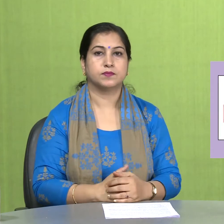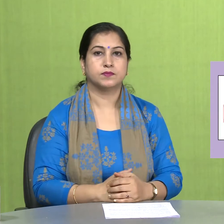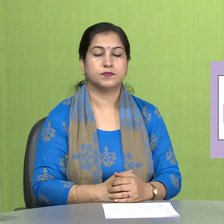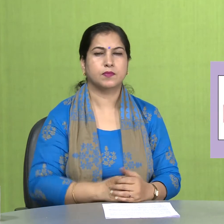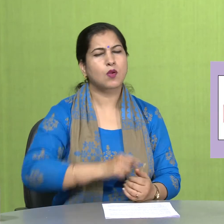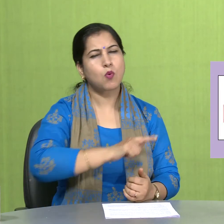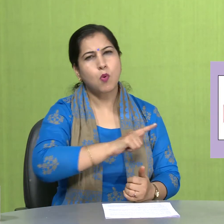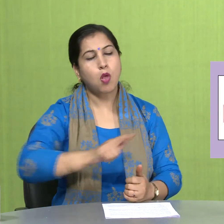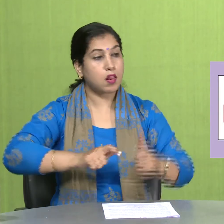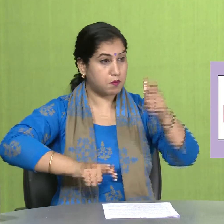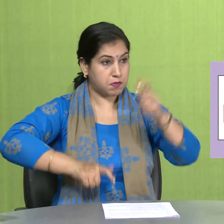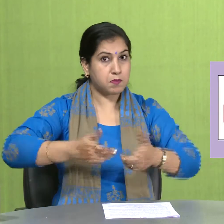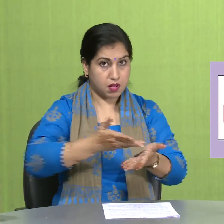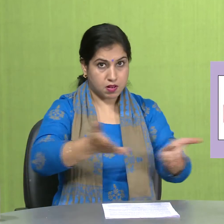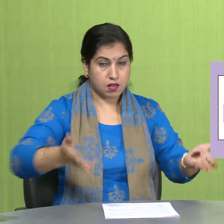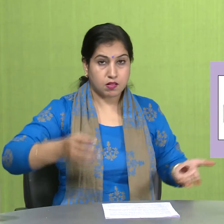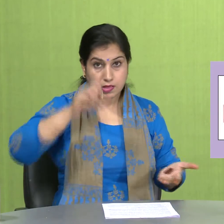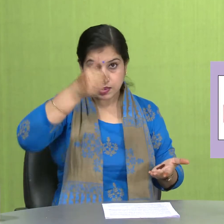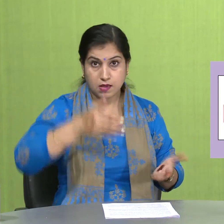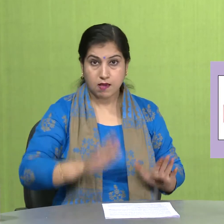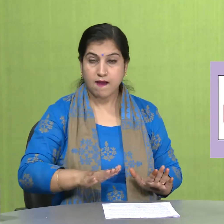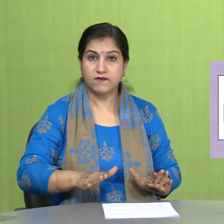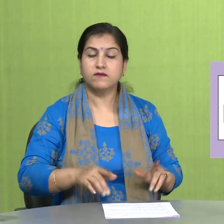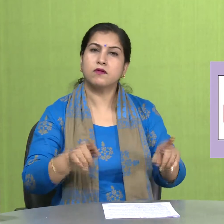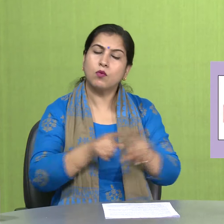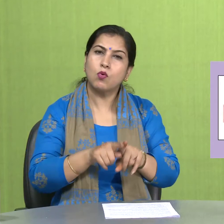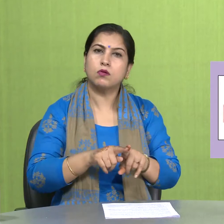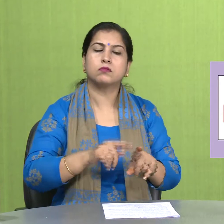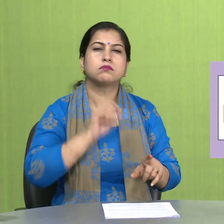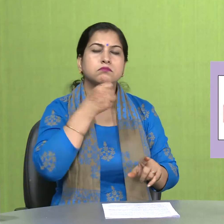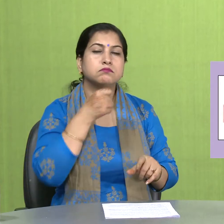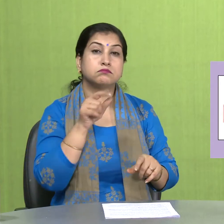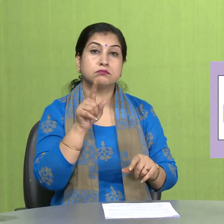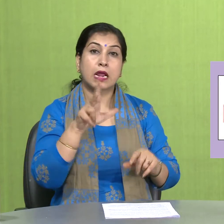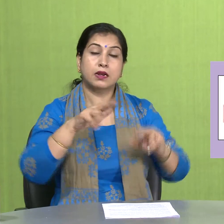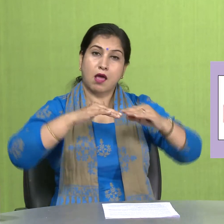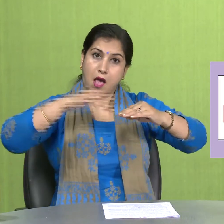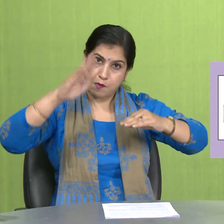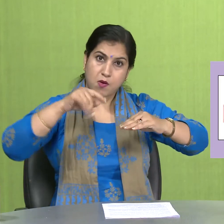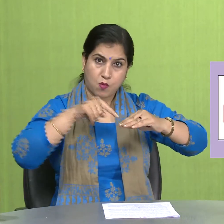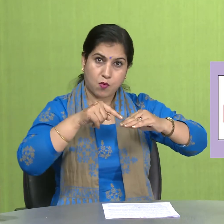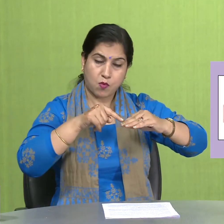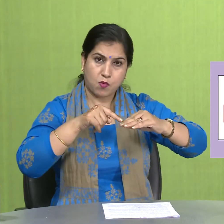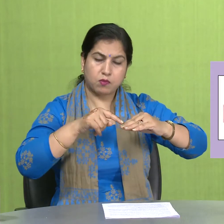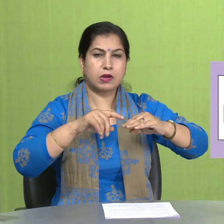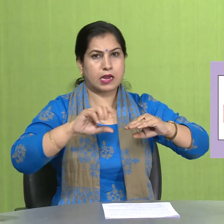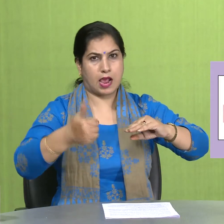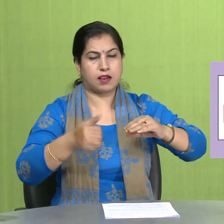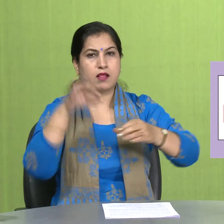citizens of the country who are more than 18 years of age can vote in